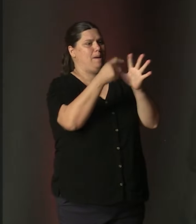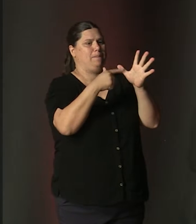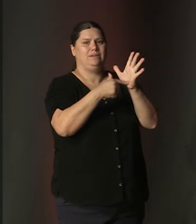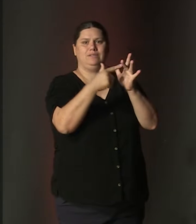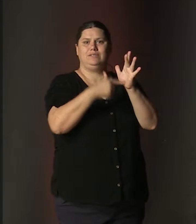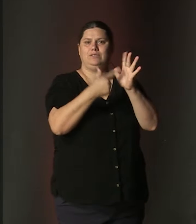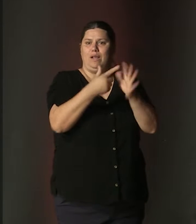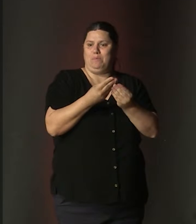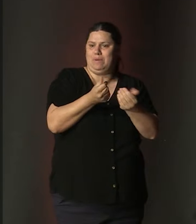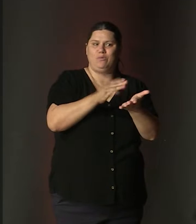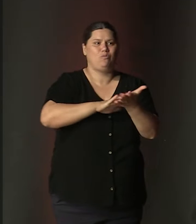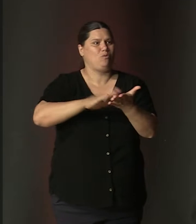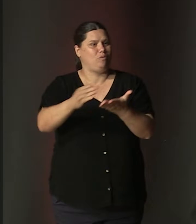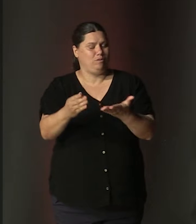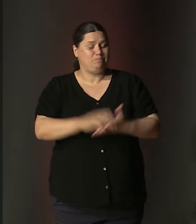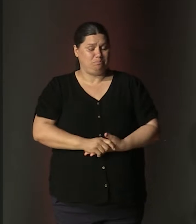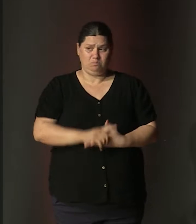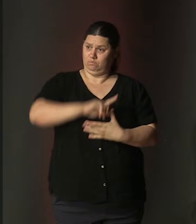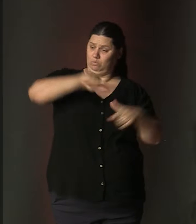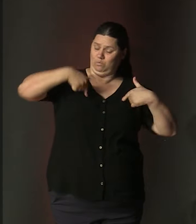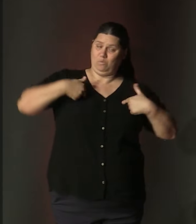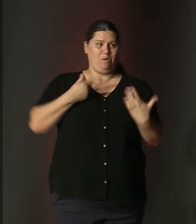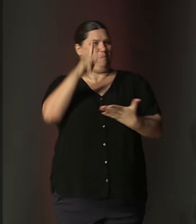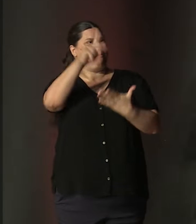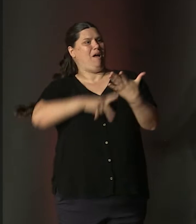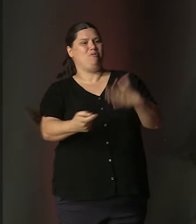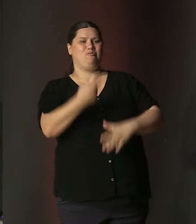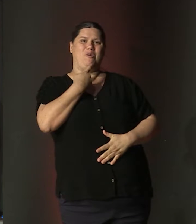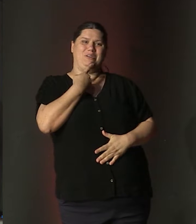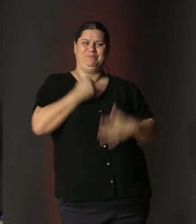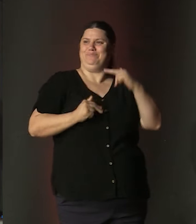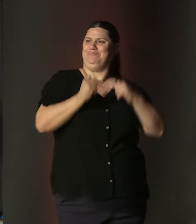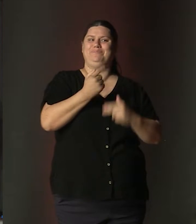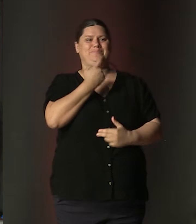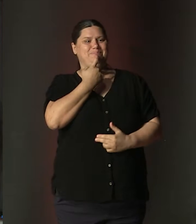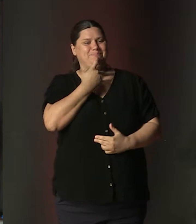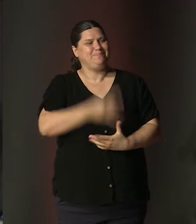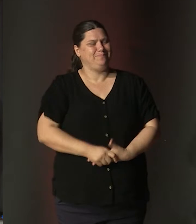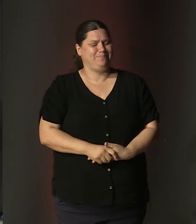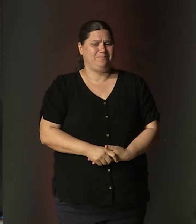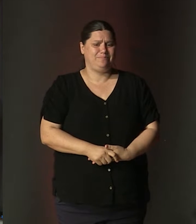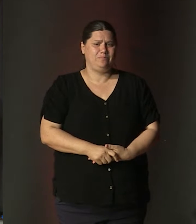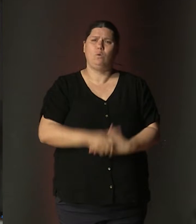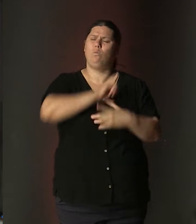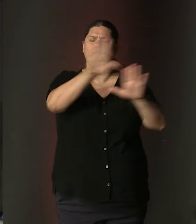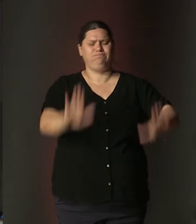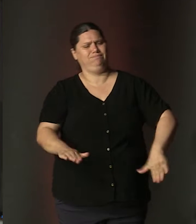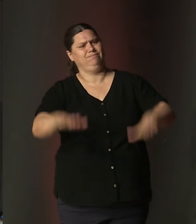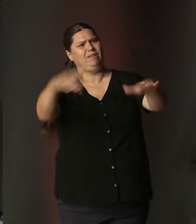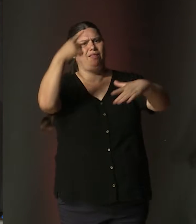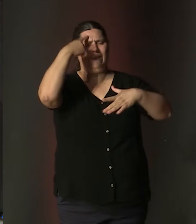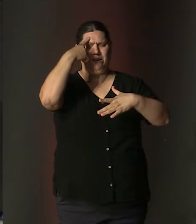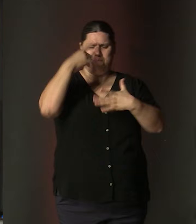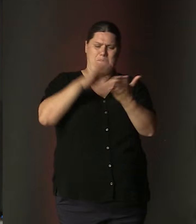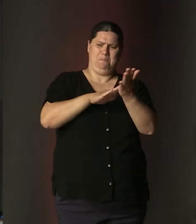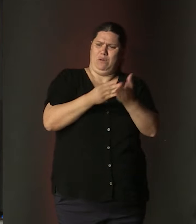right, you could say that we are part rocks. We all grow up believing that minerals are not